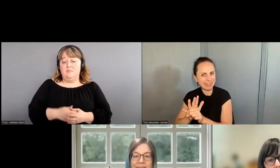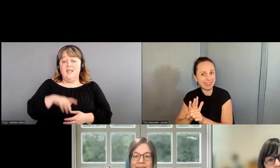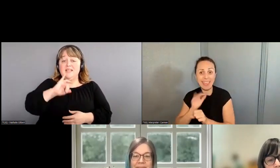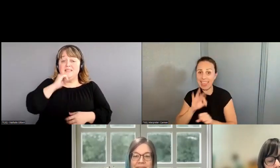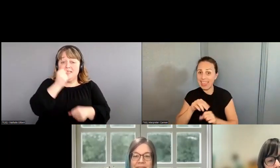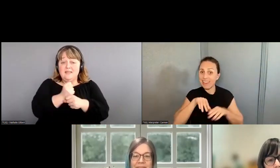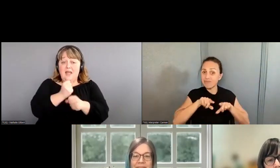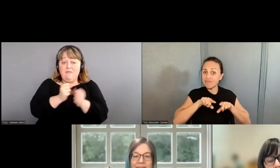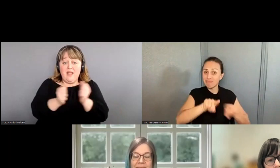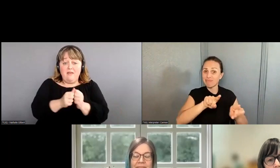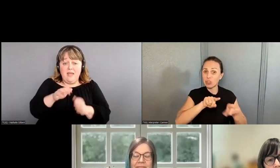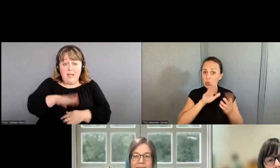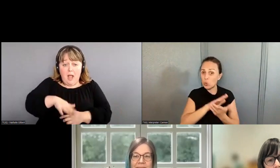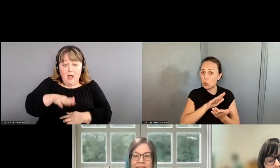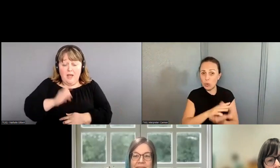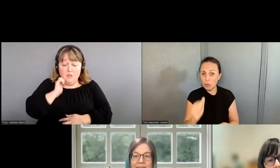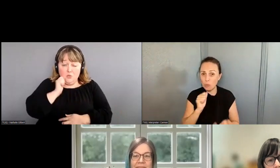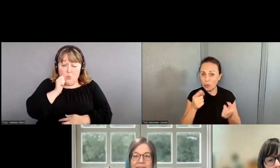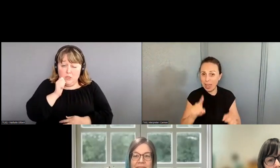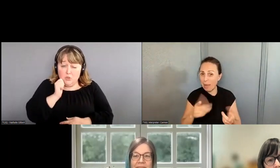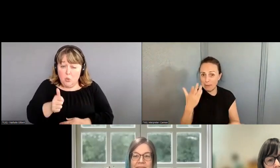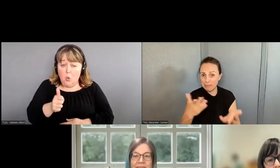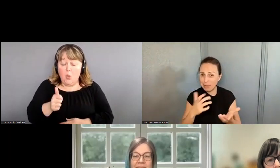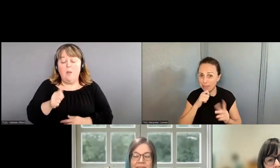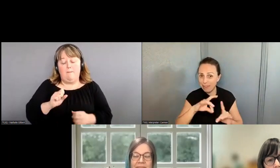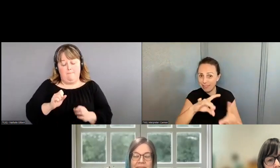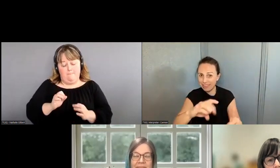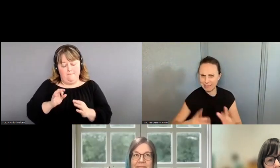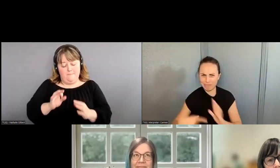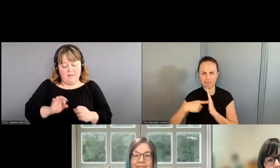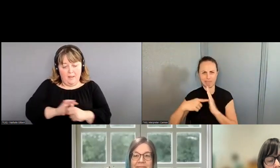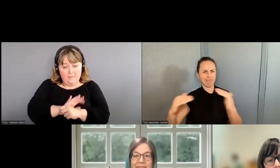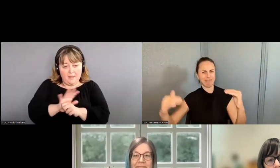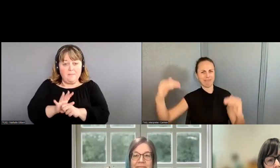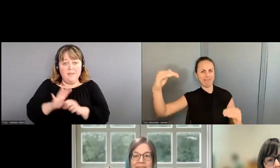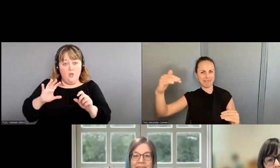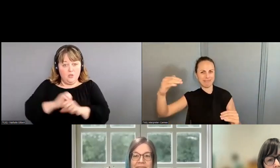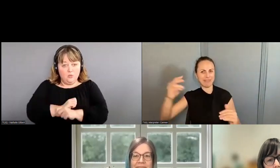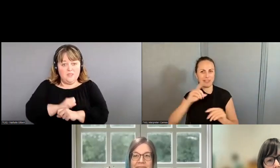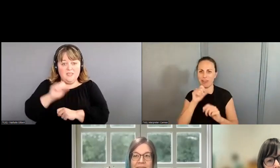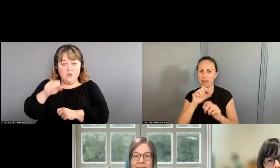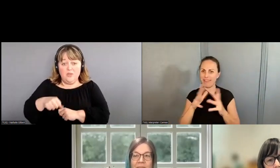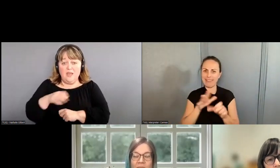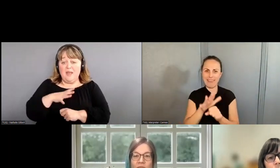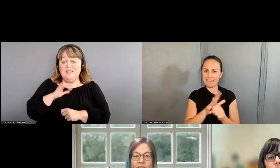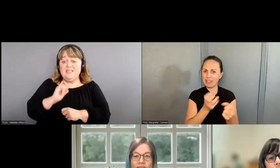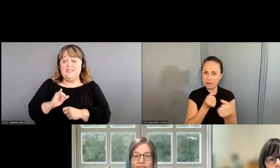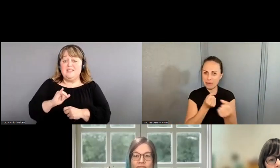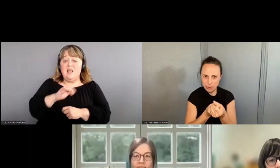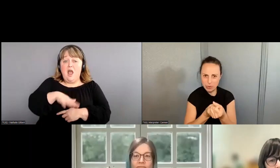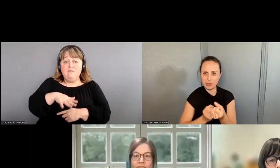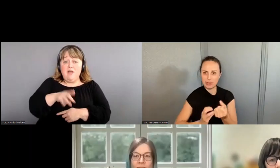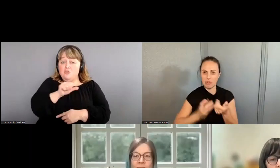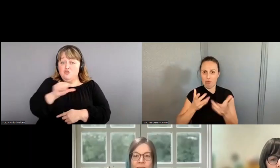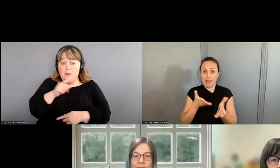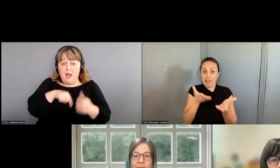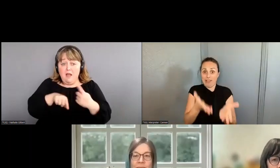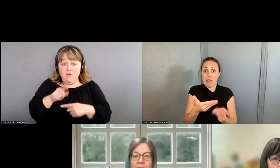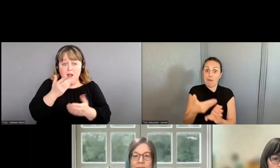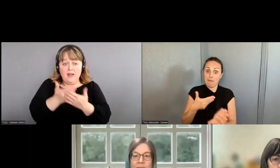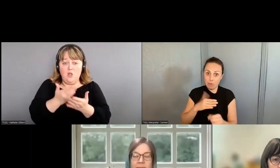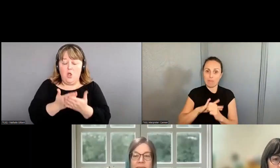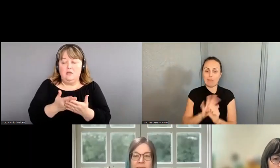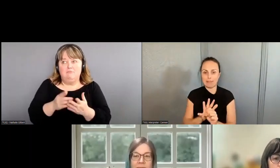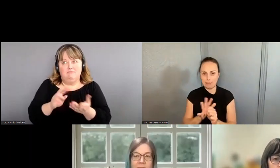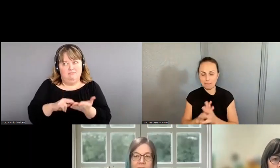achieved if he just went to school. So it shows also the lack of supports that were already existing before the